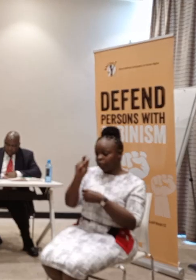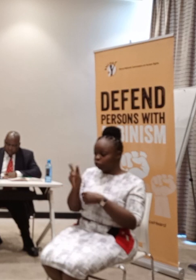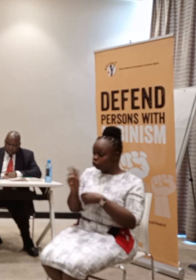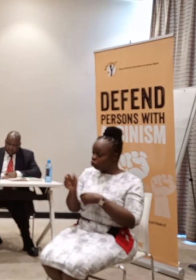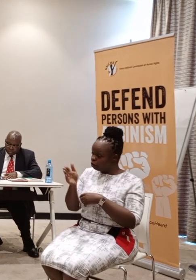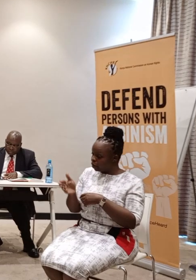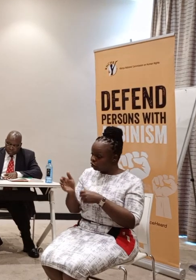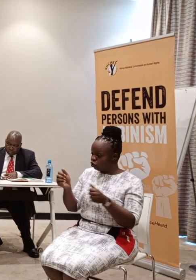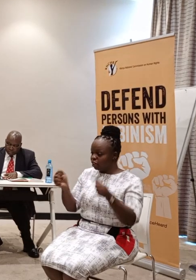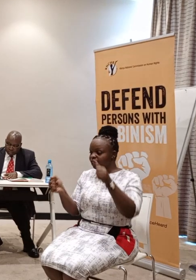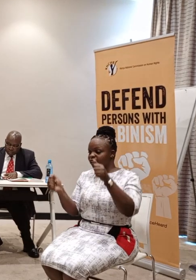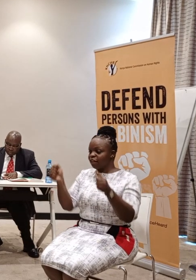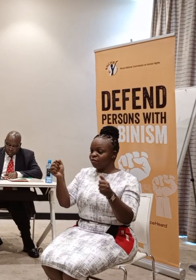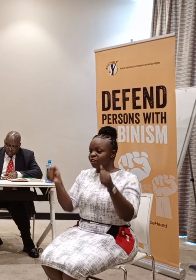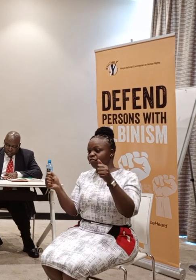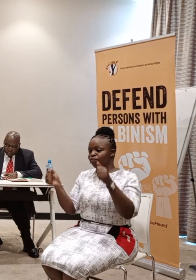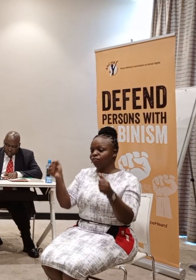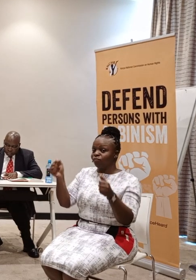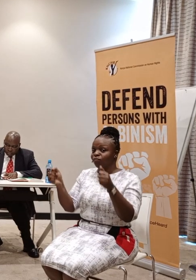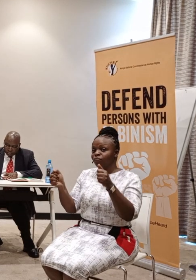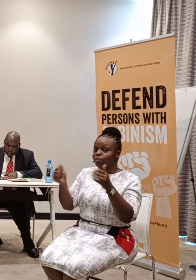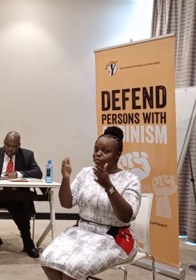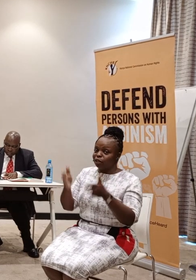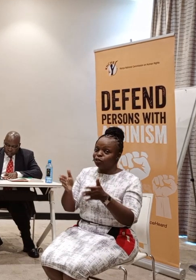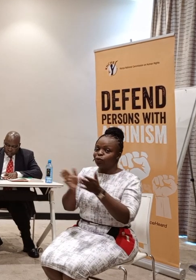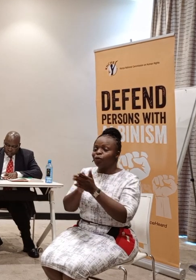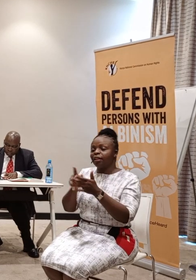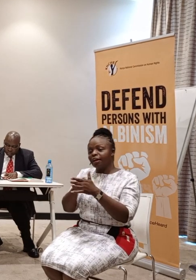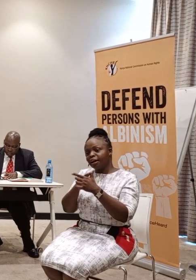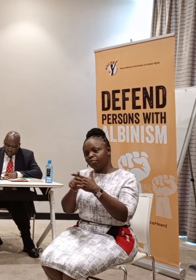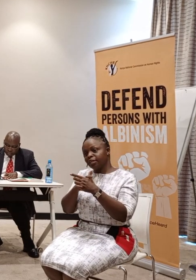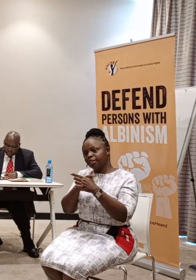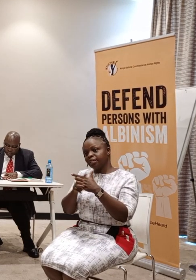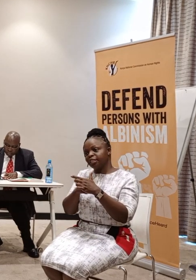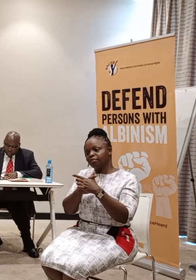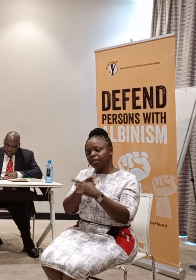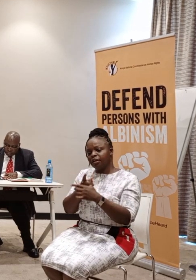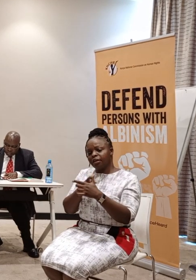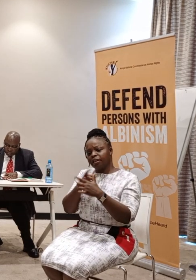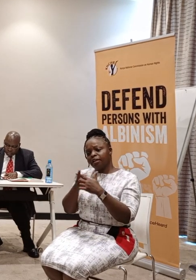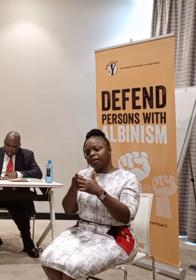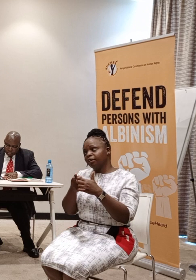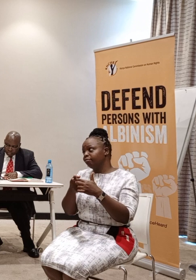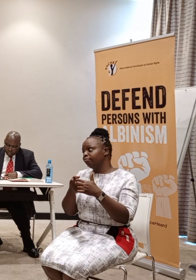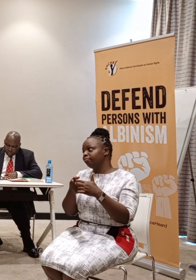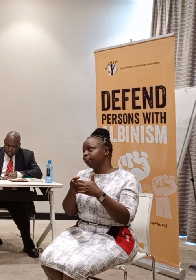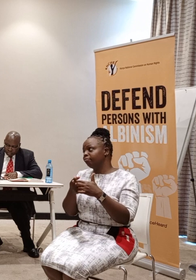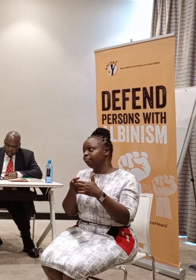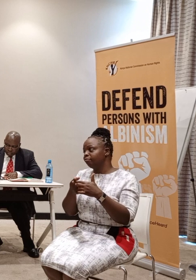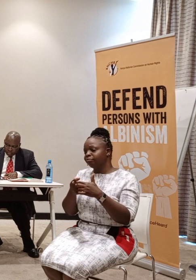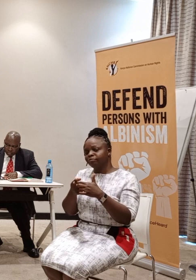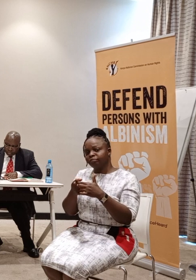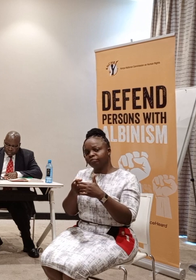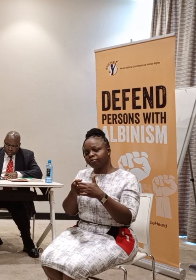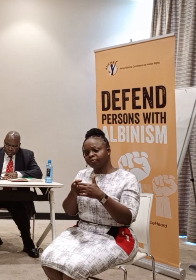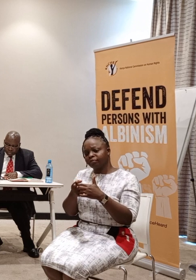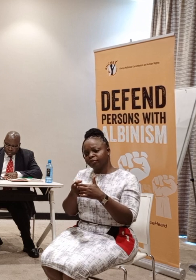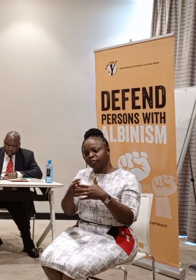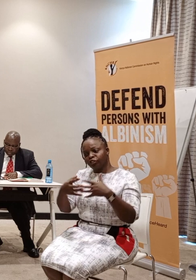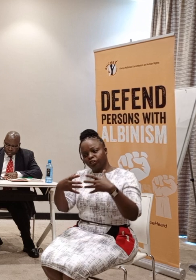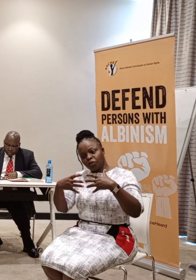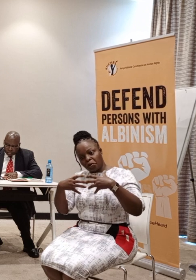a car, and he was a person with albinism. And so they were like, what qualifies these people